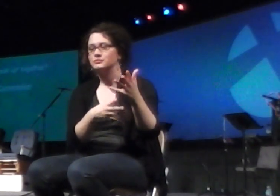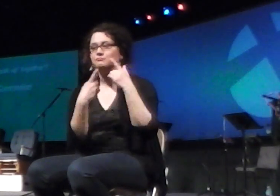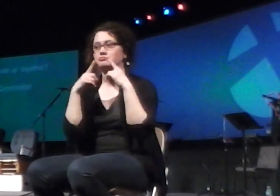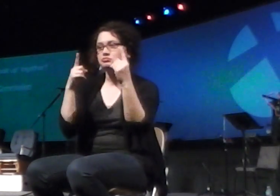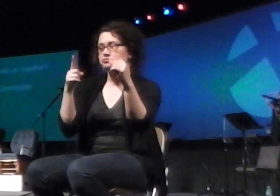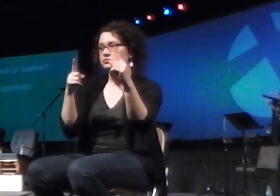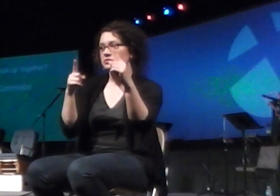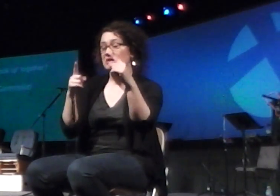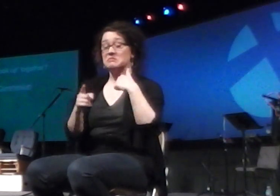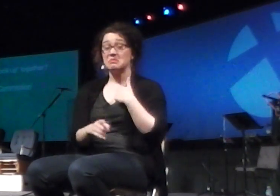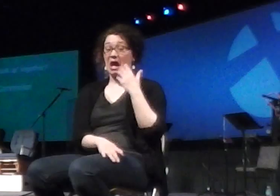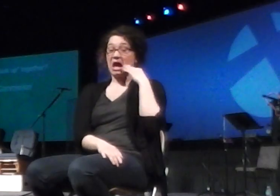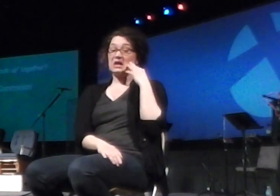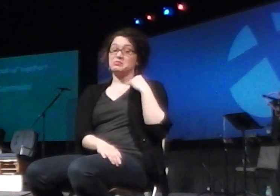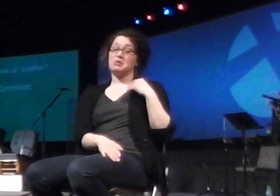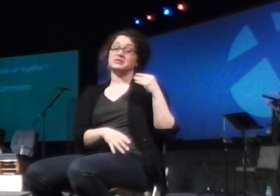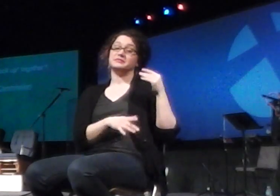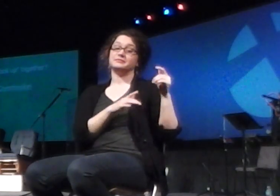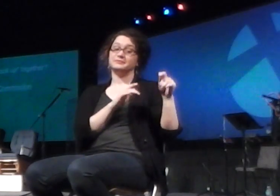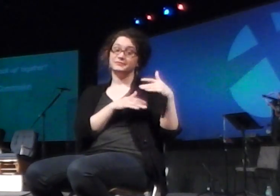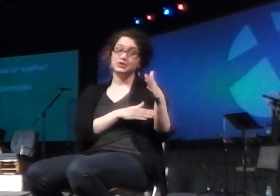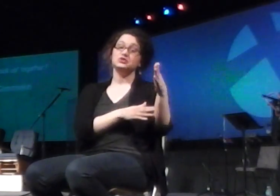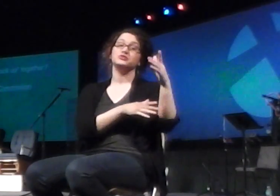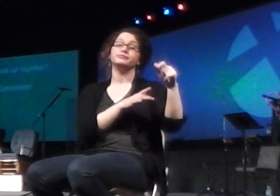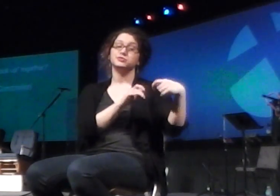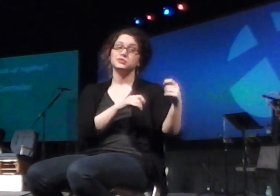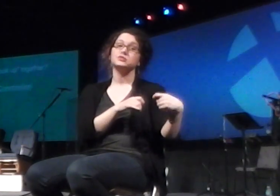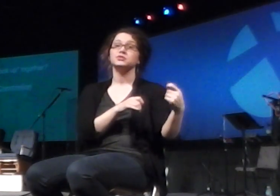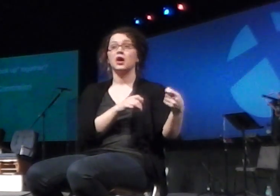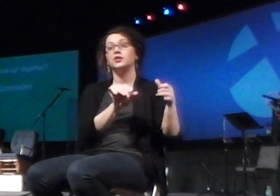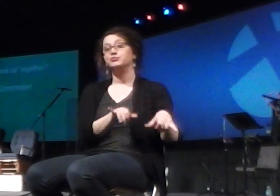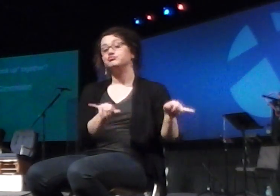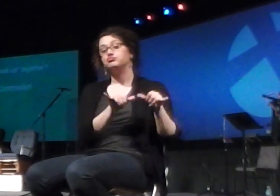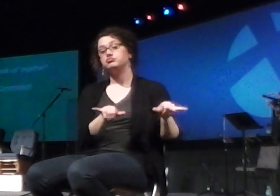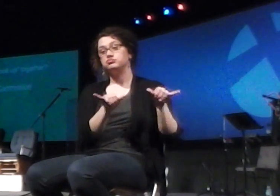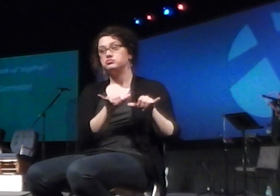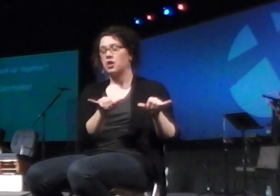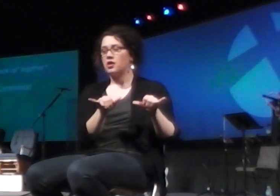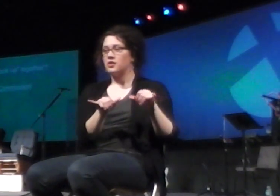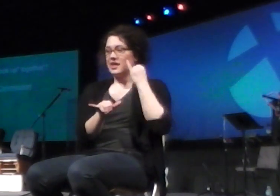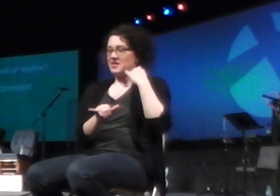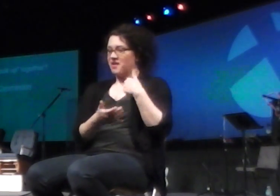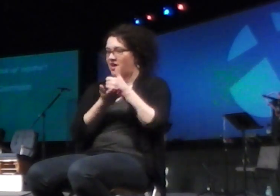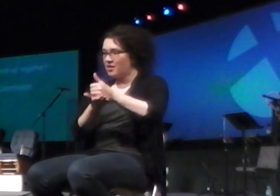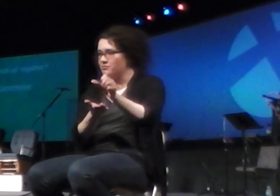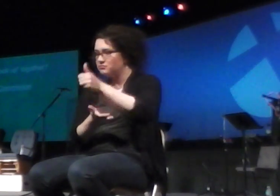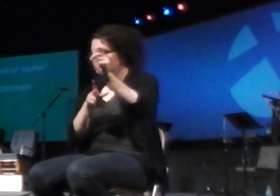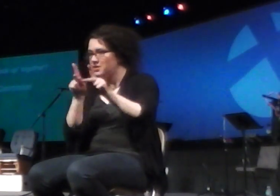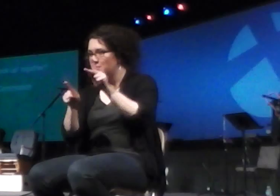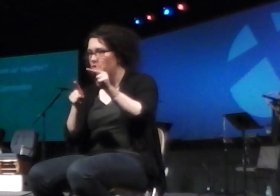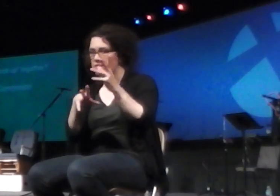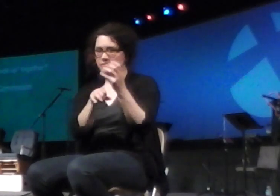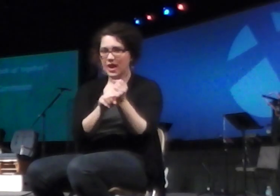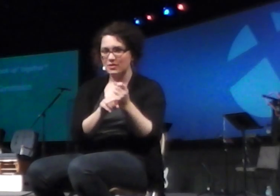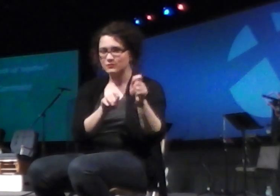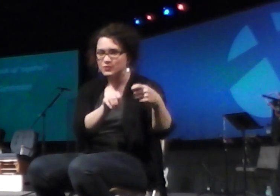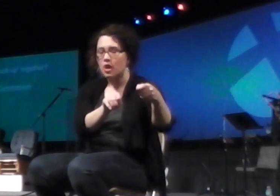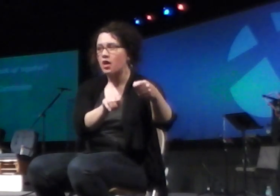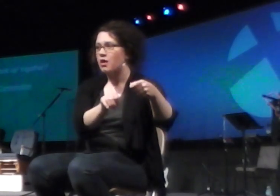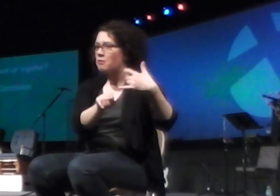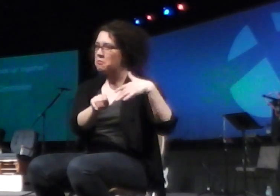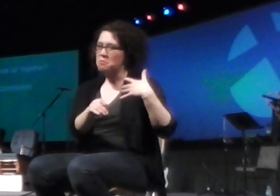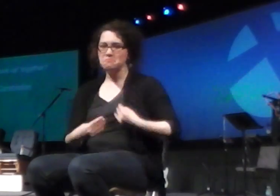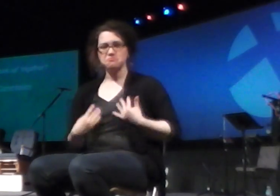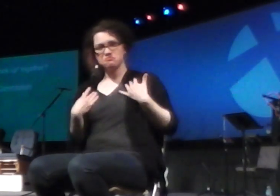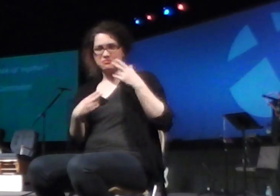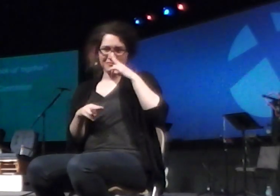you know exactly how to do it. At a certain point, actually, fishing actually becomes more fun if you're helping someone else catch a fish. I